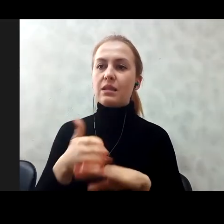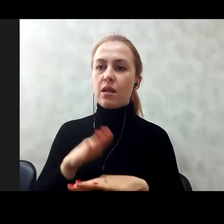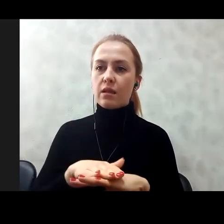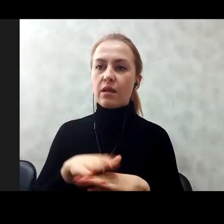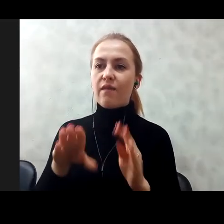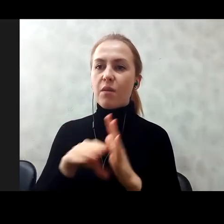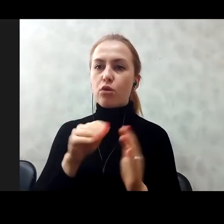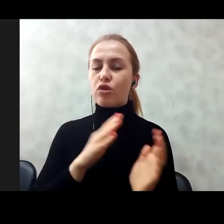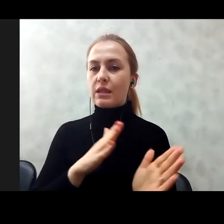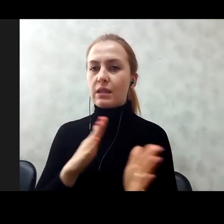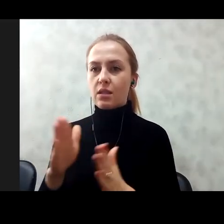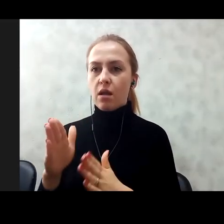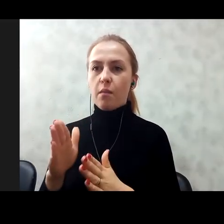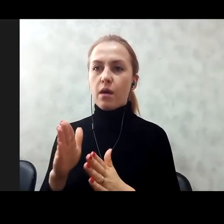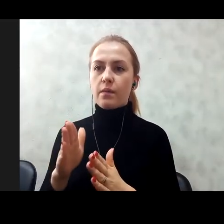after